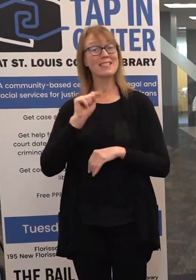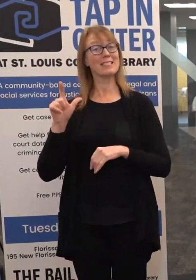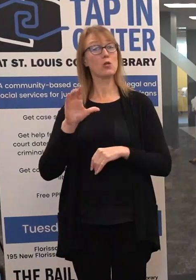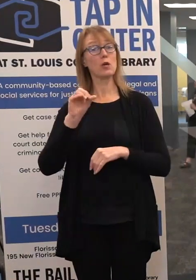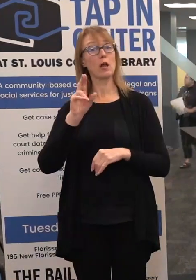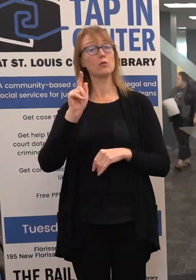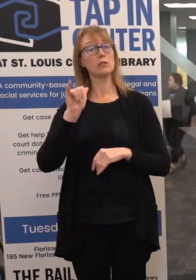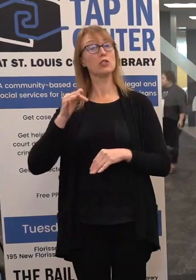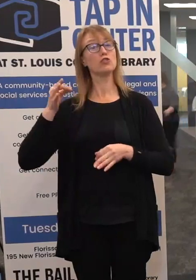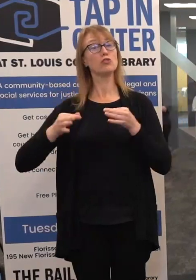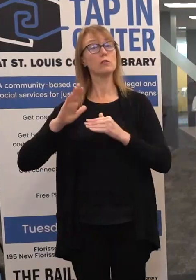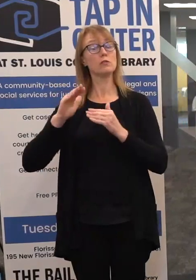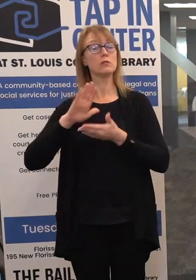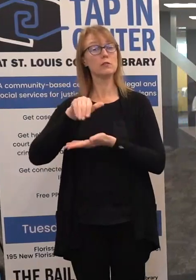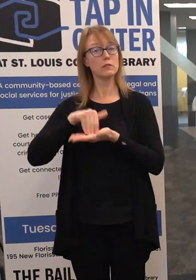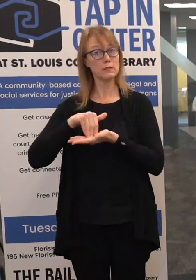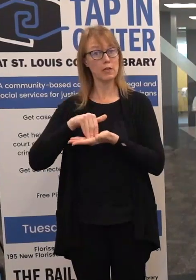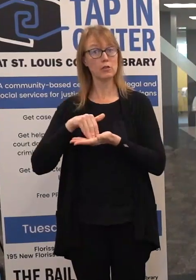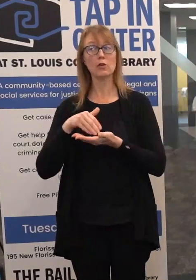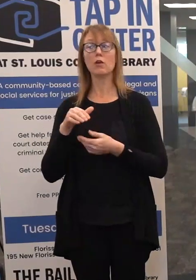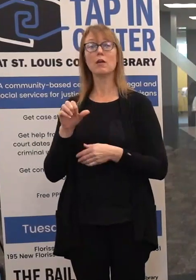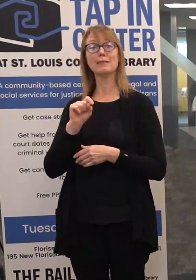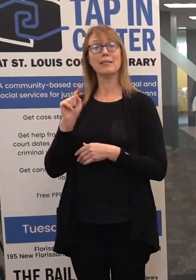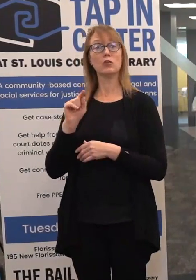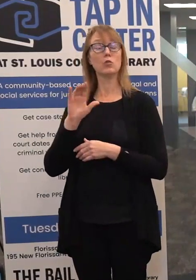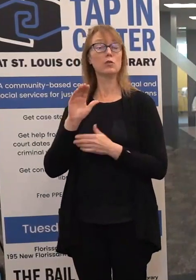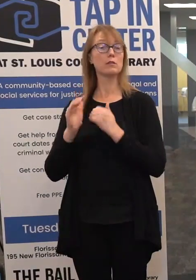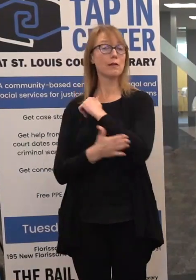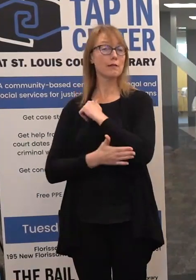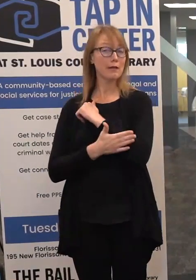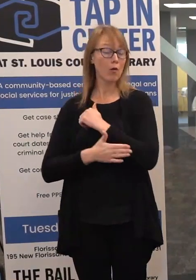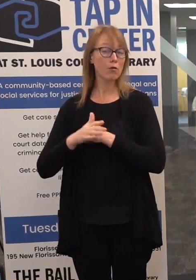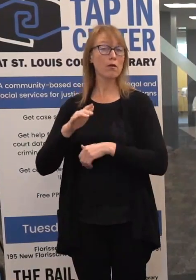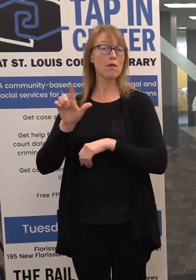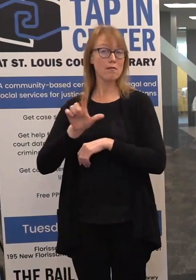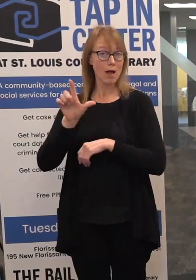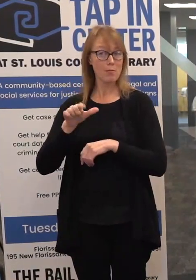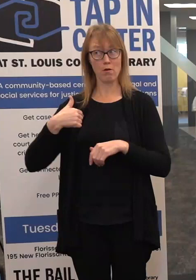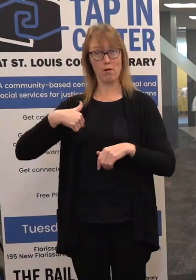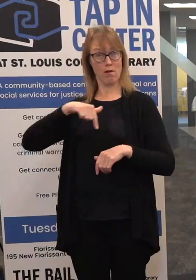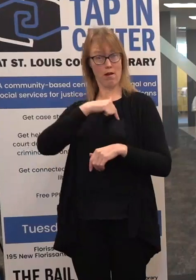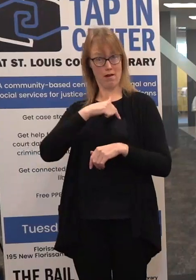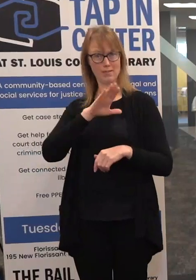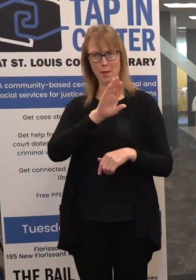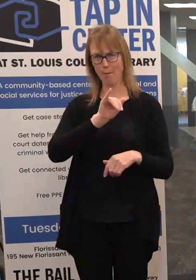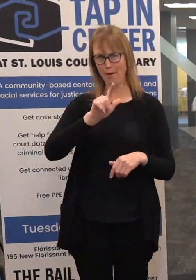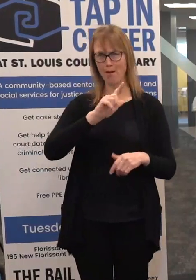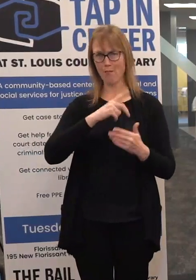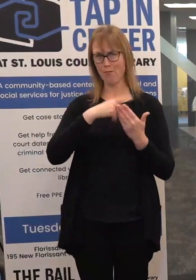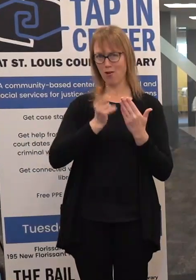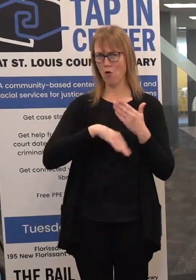partners, including the St. Louis County Library and the Bail Project, to get this Tap-In Center started in September of 2020.